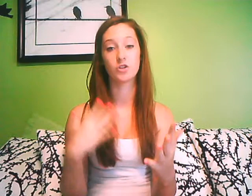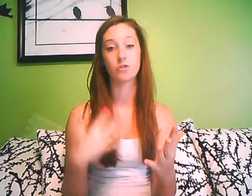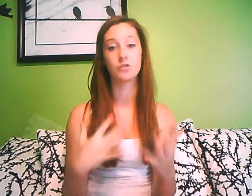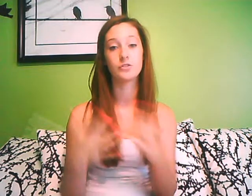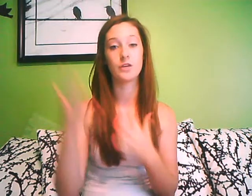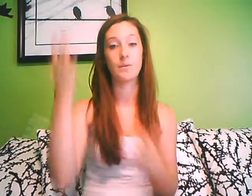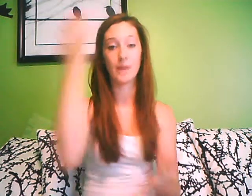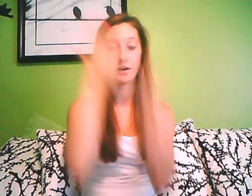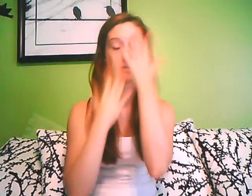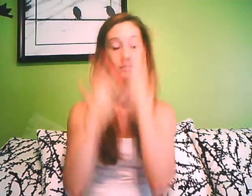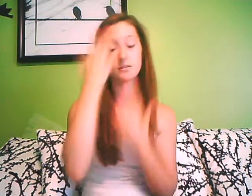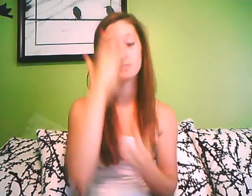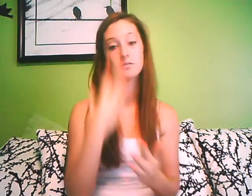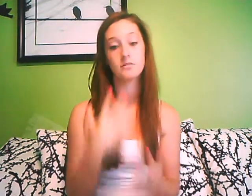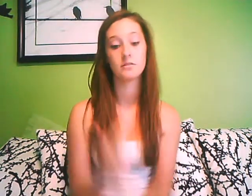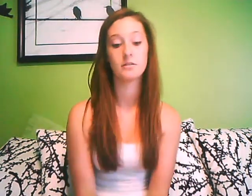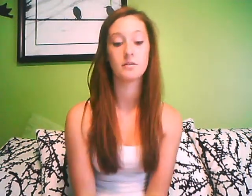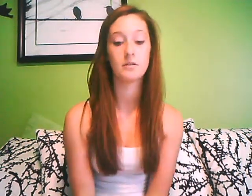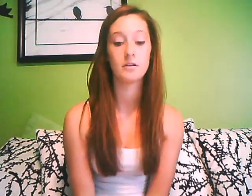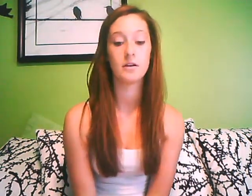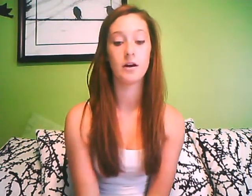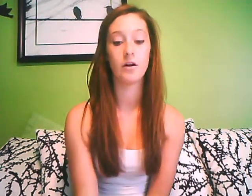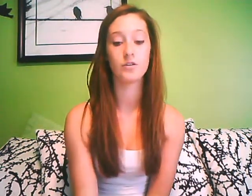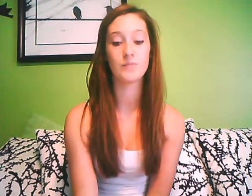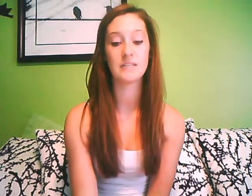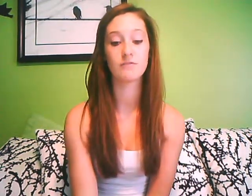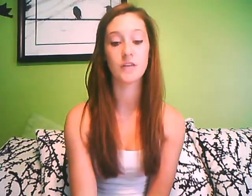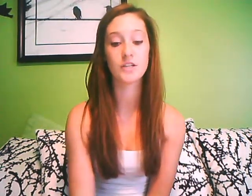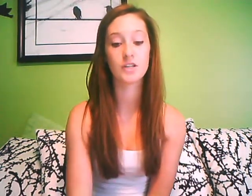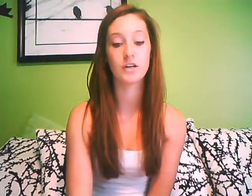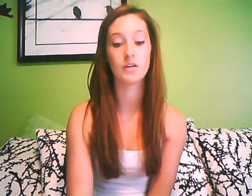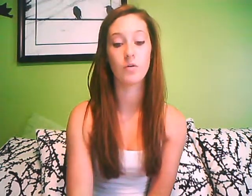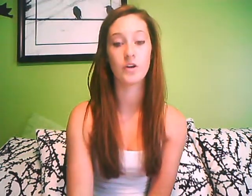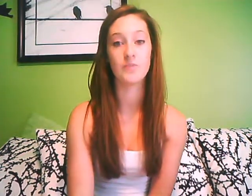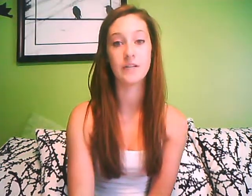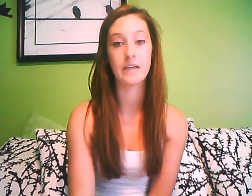circles, so embarrassed. And it also means flustered or humiliated.